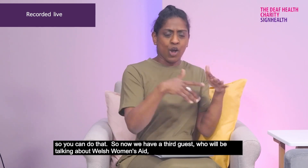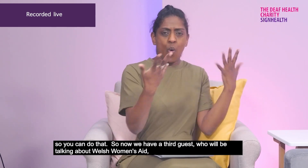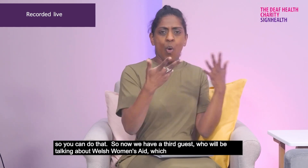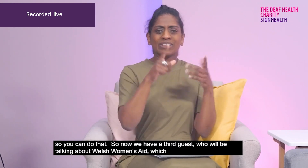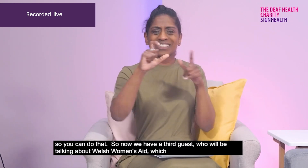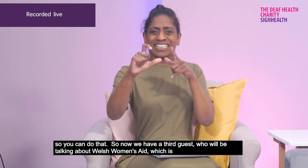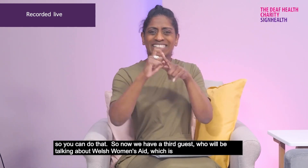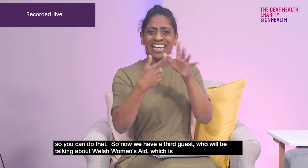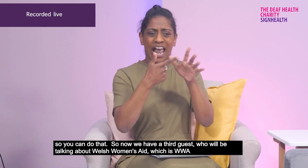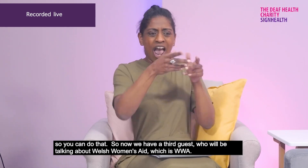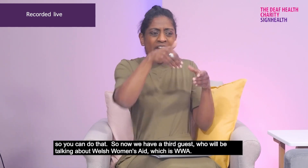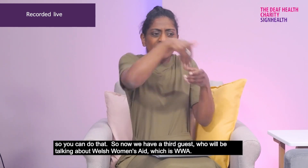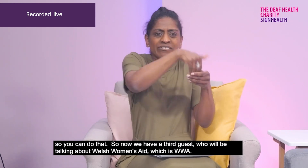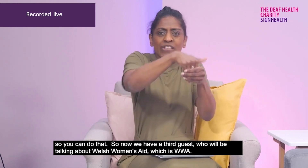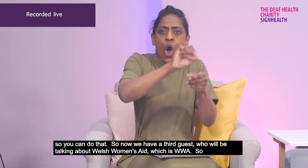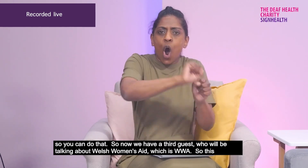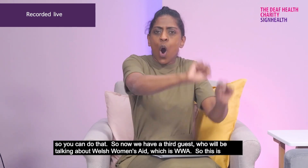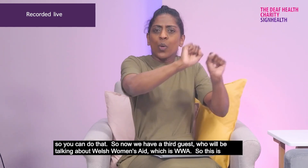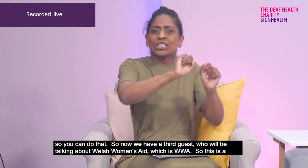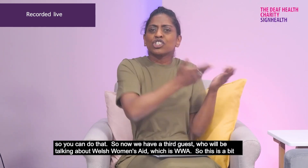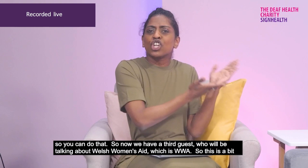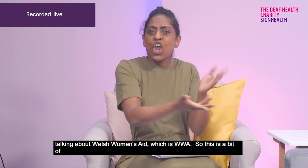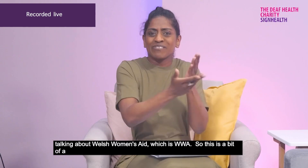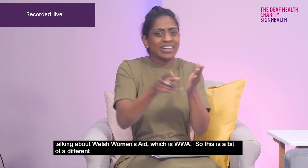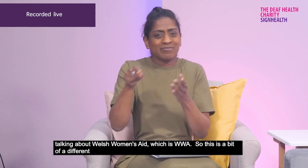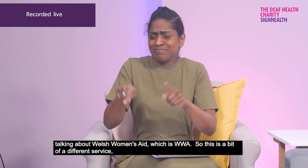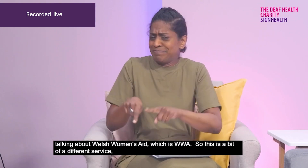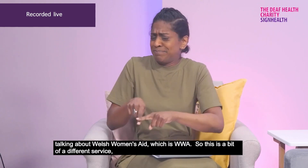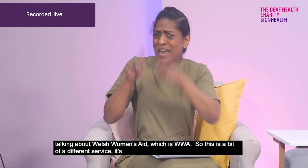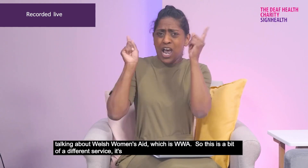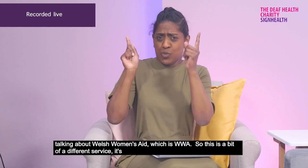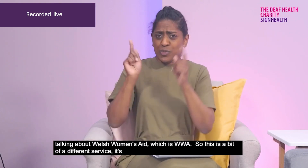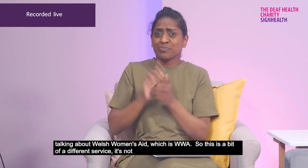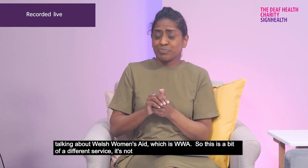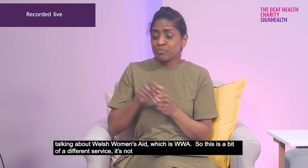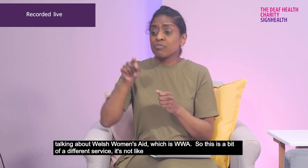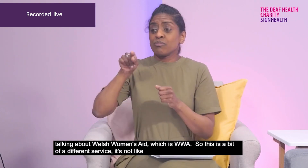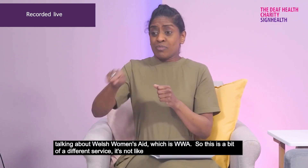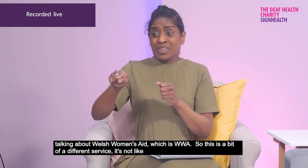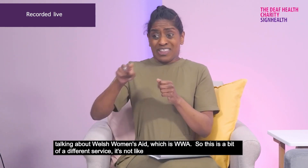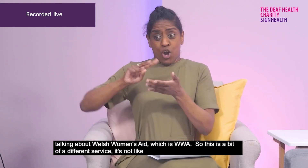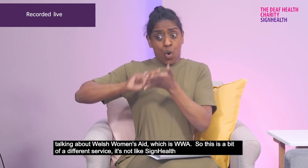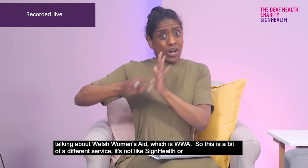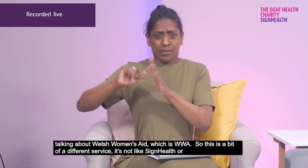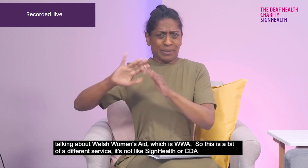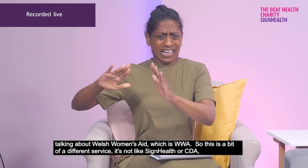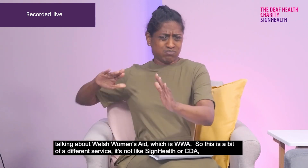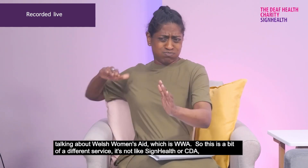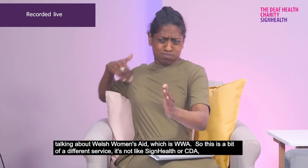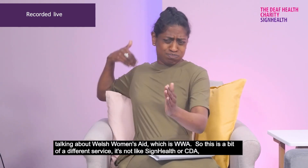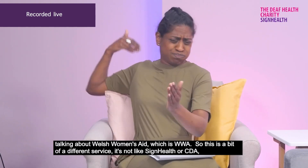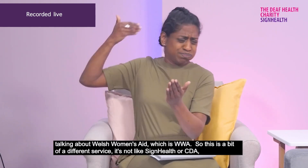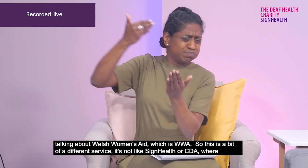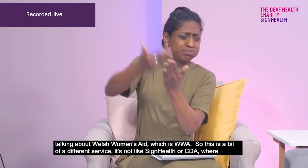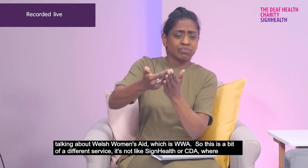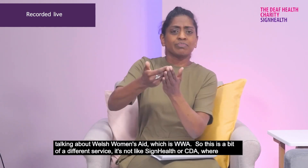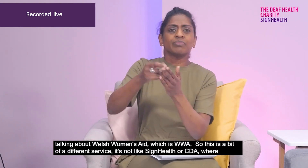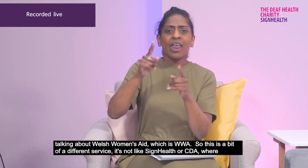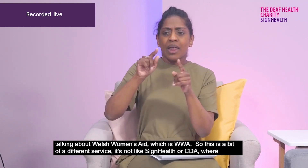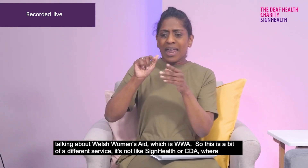which is WWA. So this is a bit of a different service. So it's not like SignHealth or CDA, where they have their